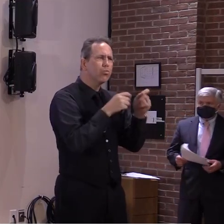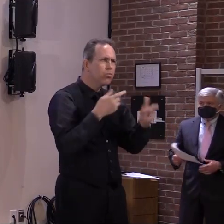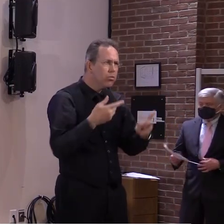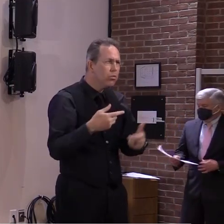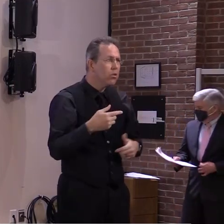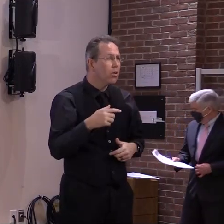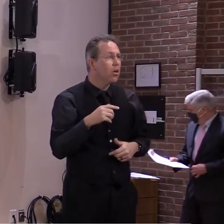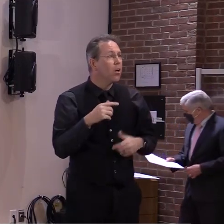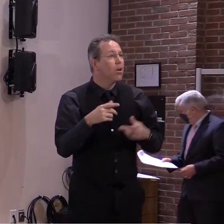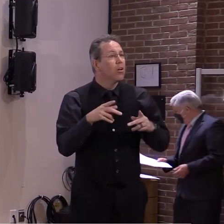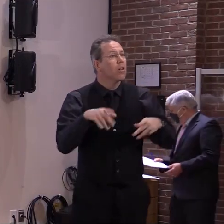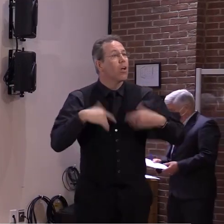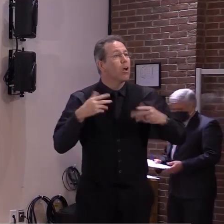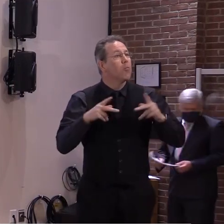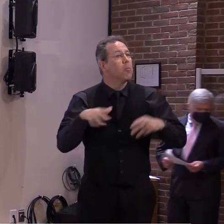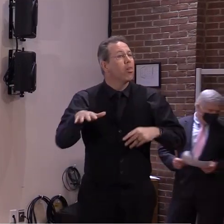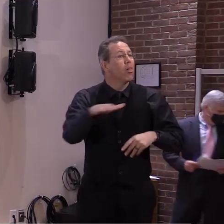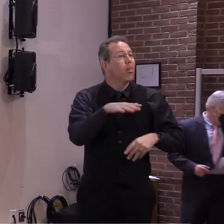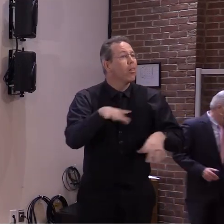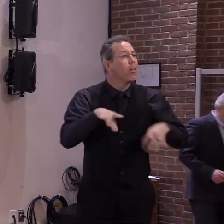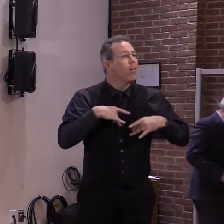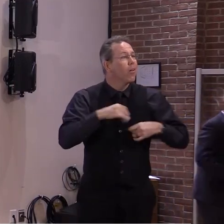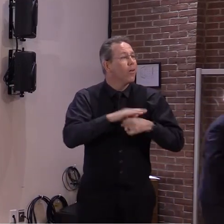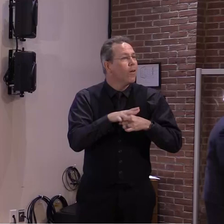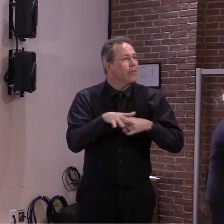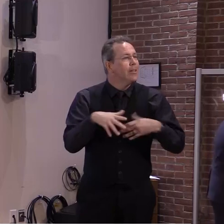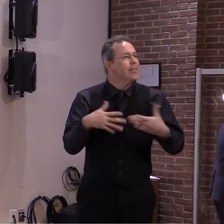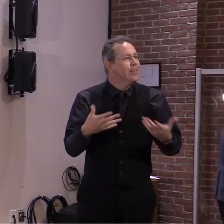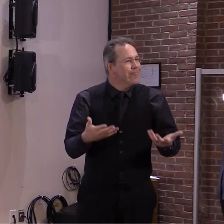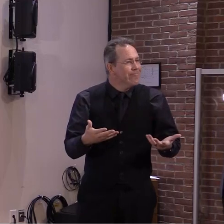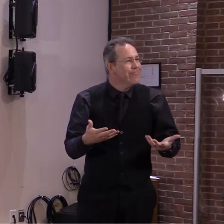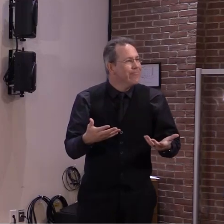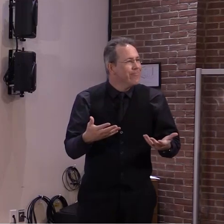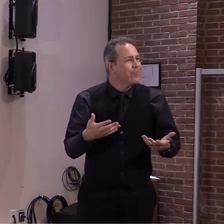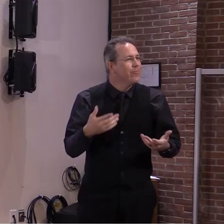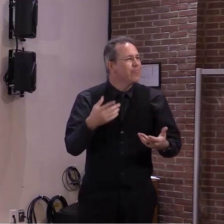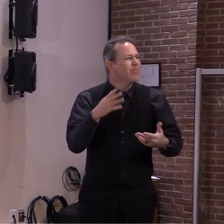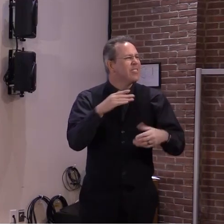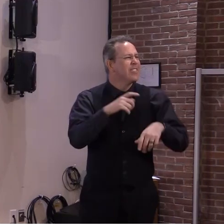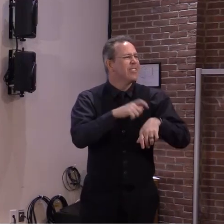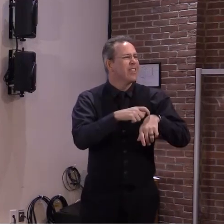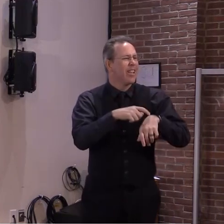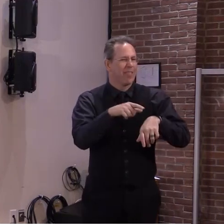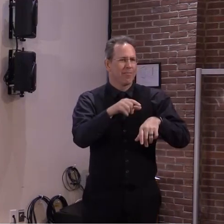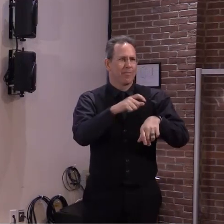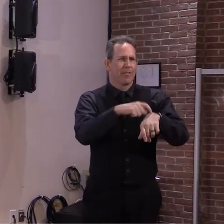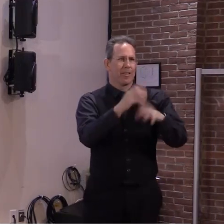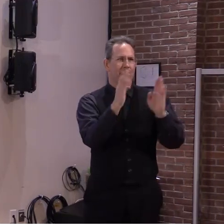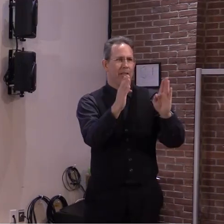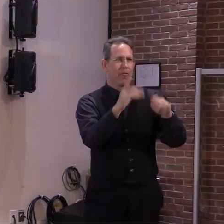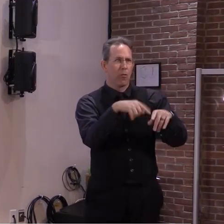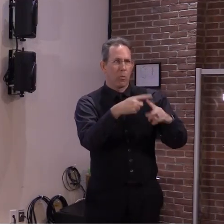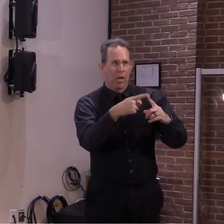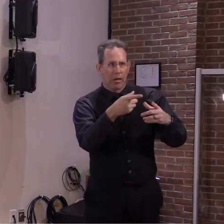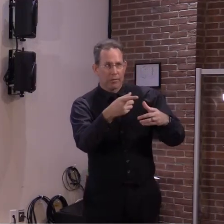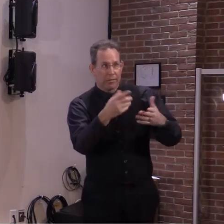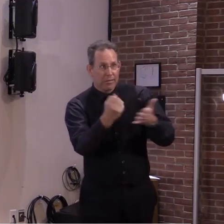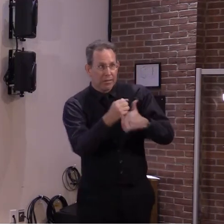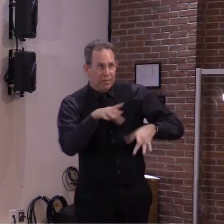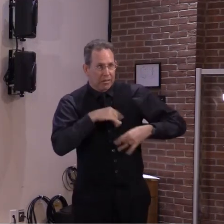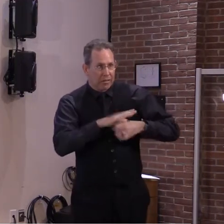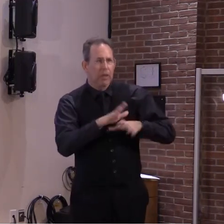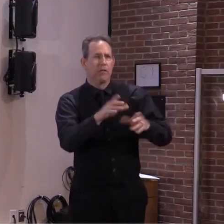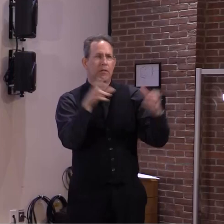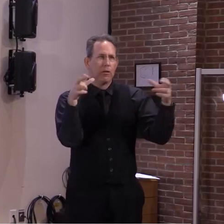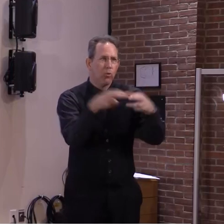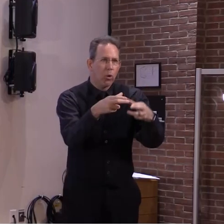it's all about timing in some regards as well. So everything the governor said is true, that we can use all of our metrics that